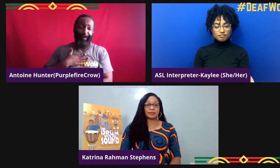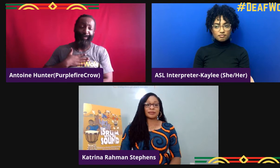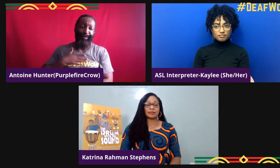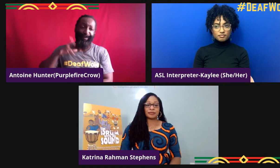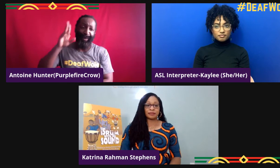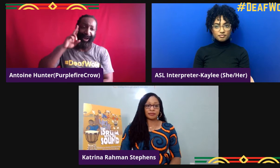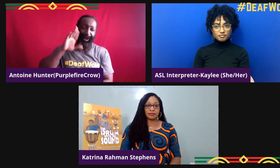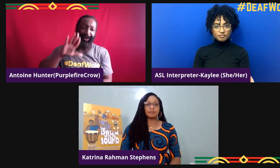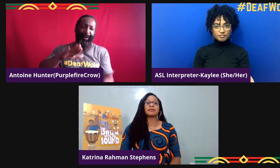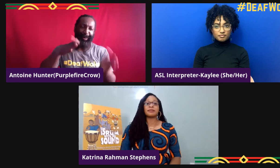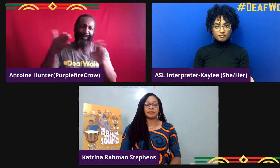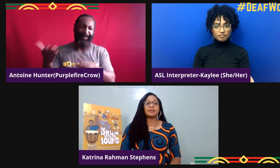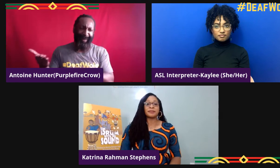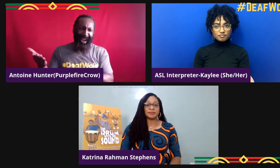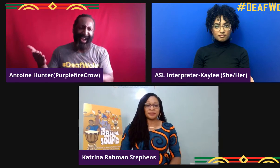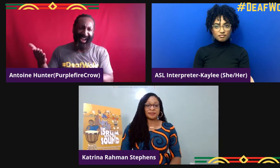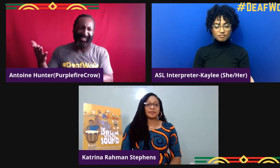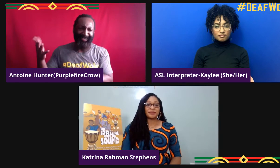He played that.